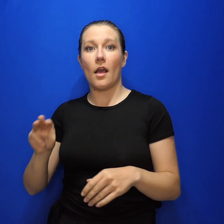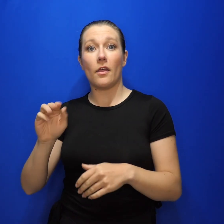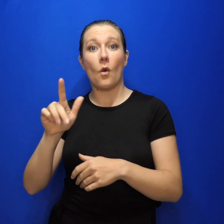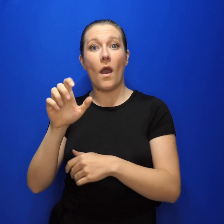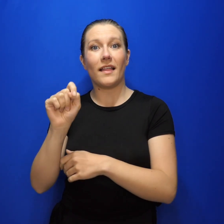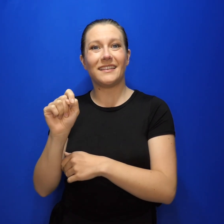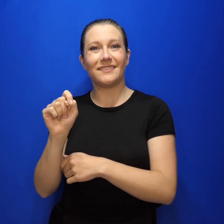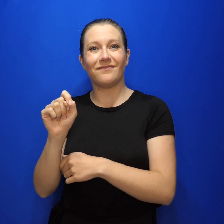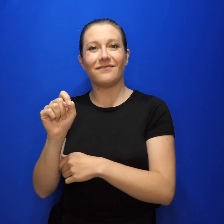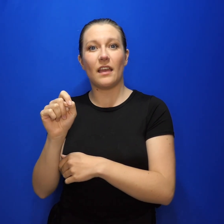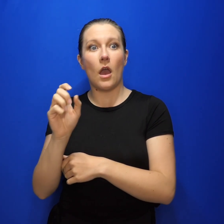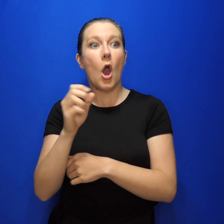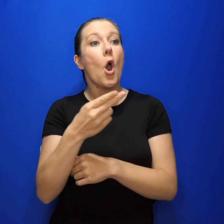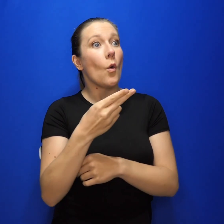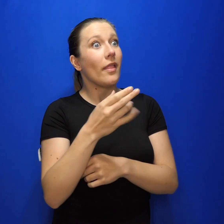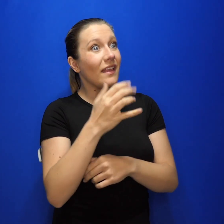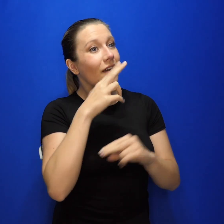with them. Oh, that's fun. Yeah.